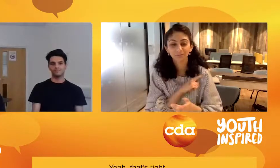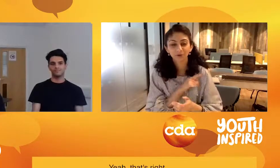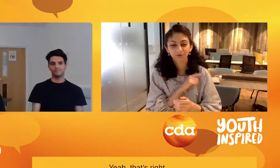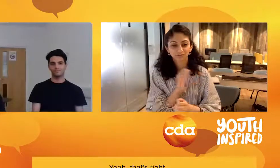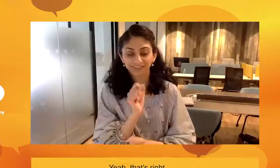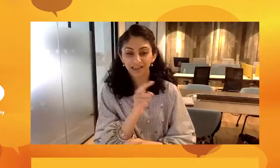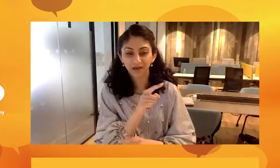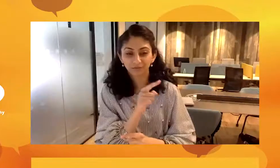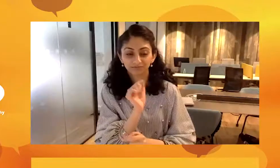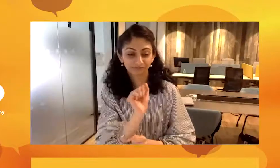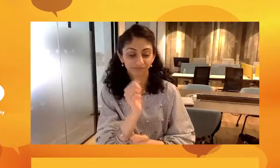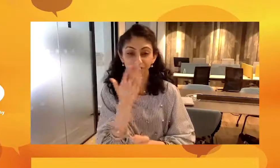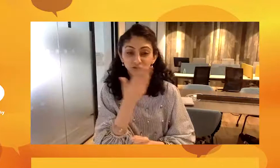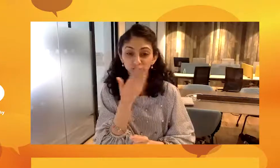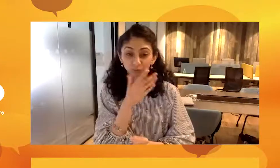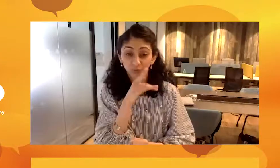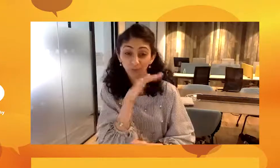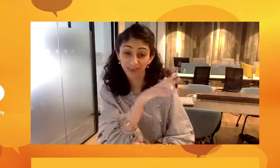Yeah, that's right.